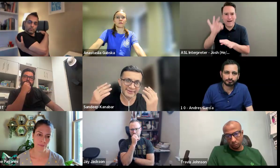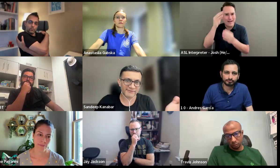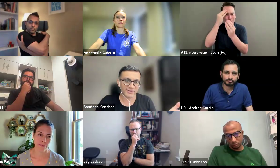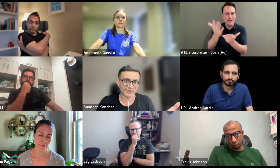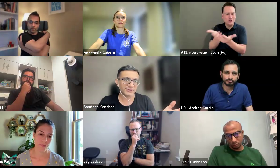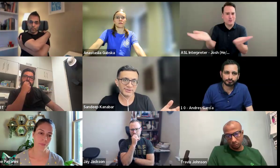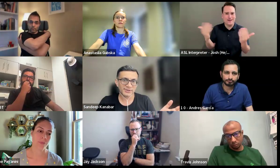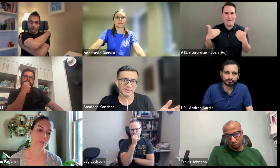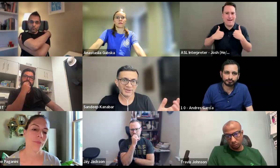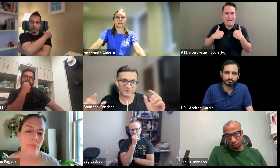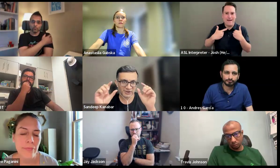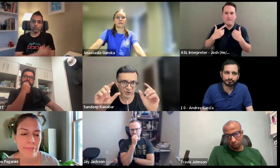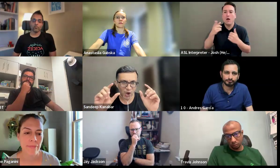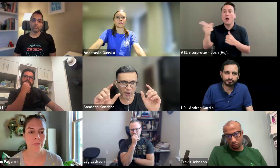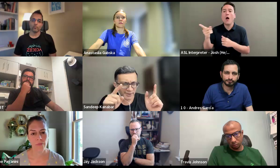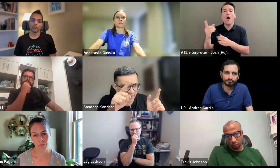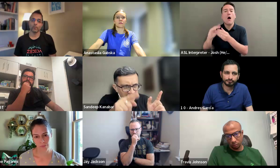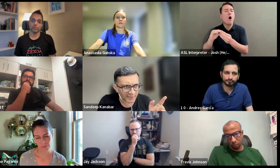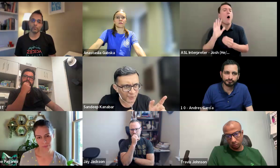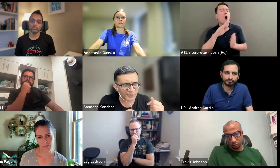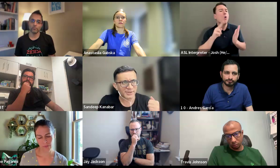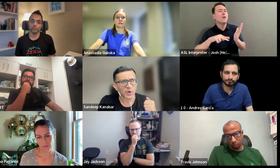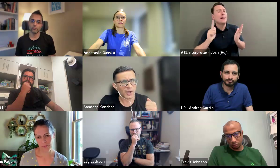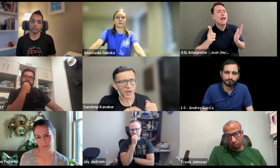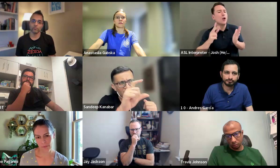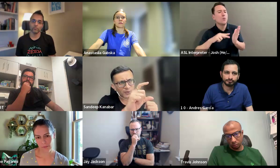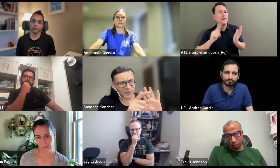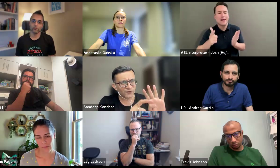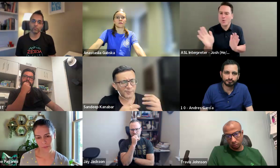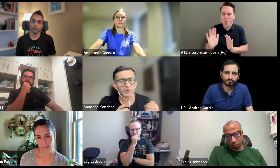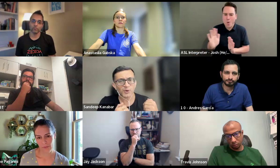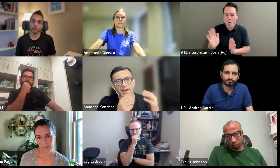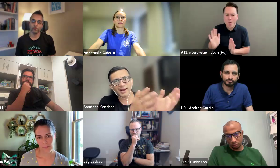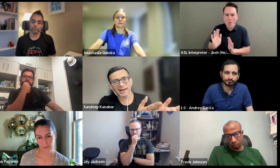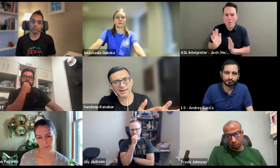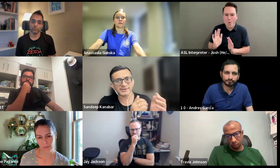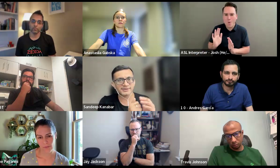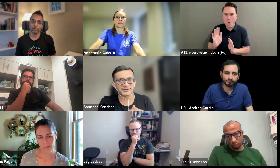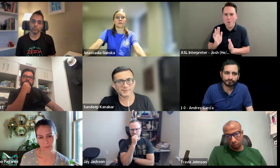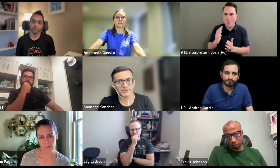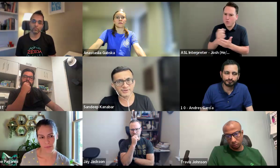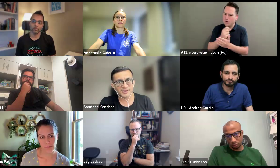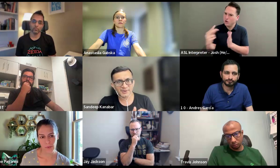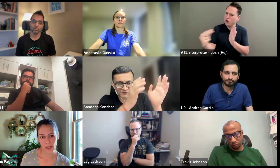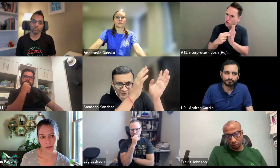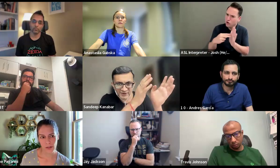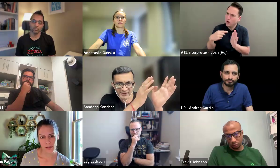they never read it. But if it is short, they just skim through it and say, okay, only 4 points, okay, I'll arrange it interpreter. But if Yeah. we give